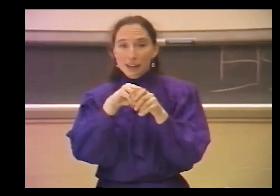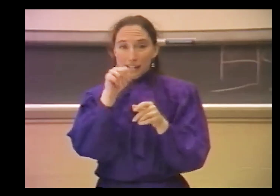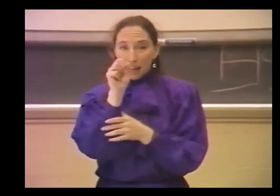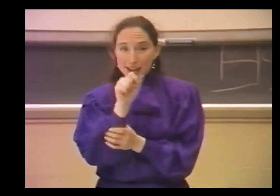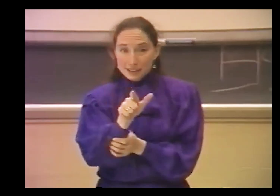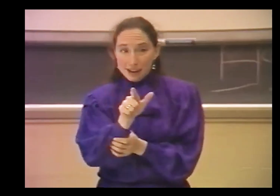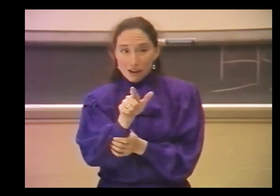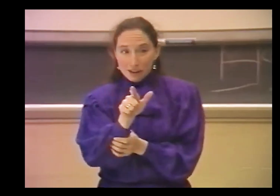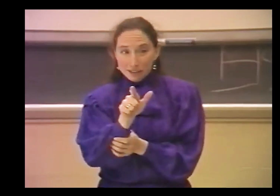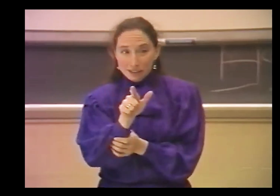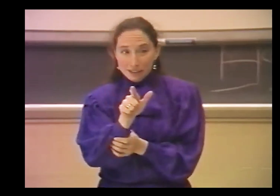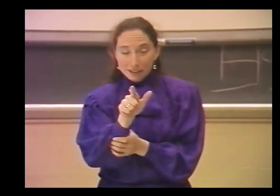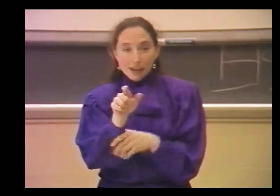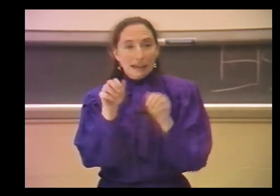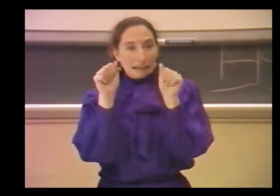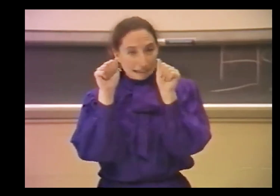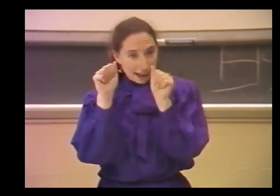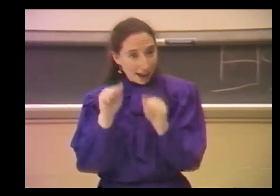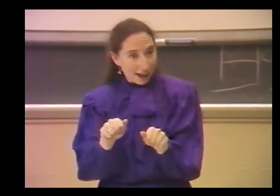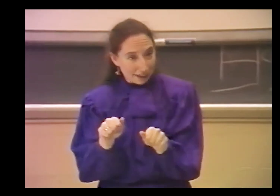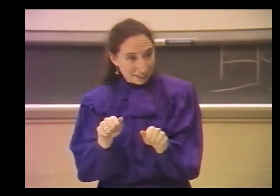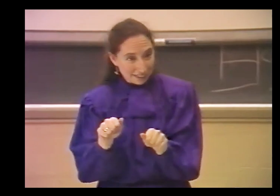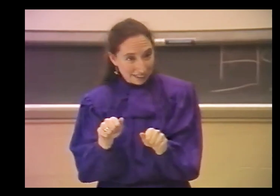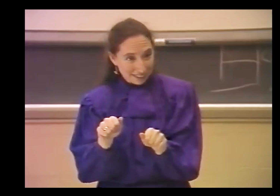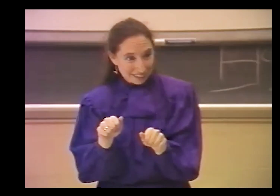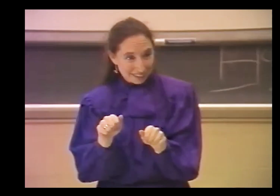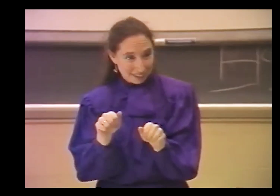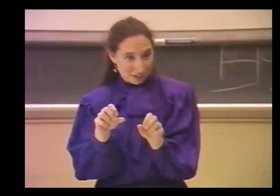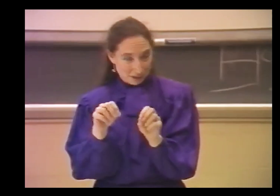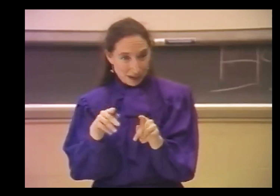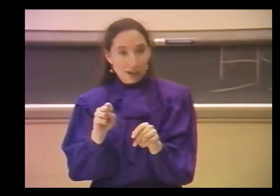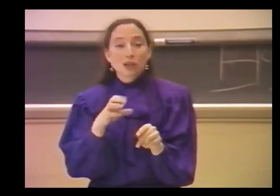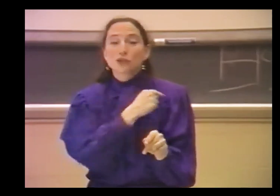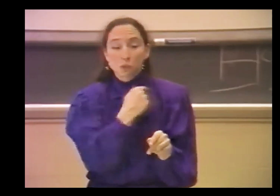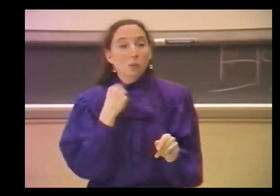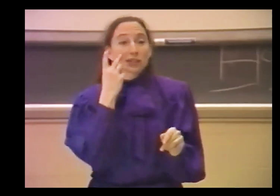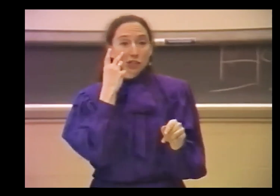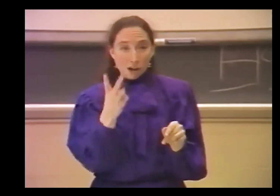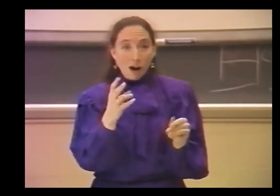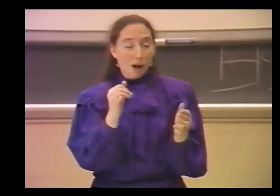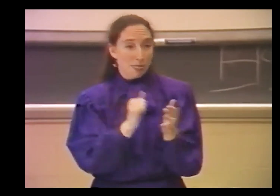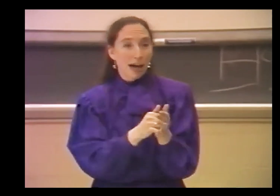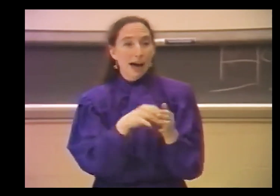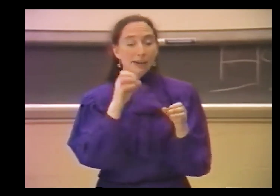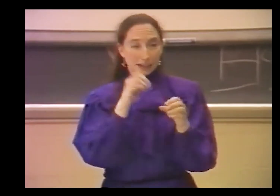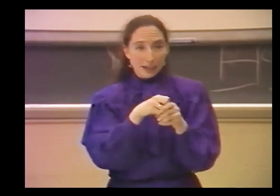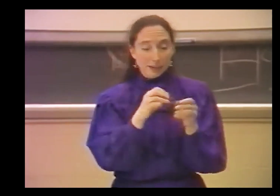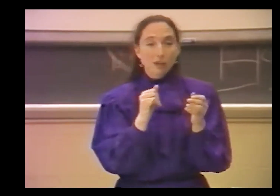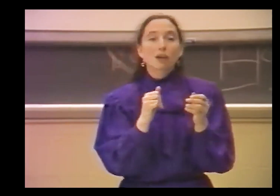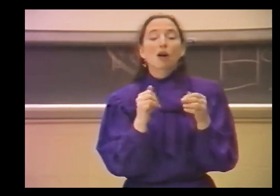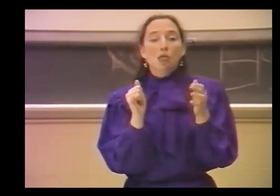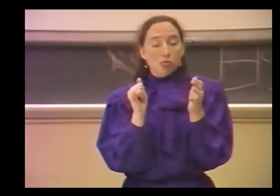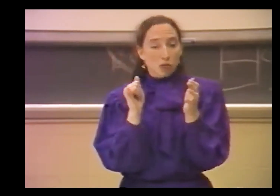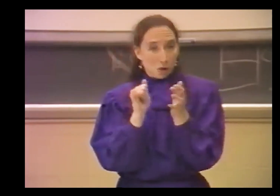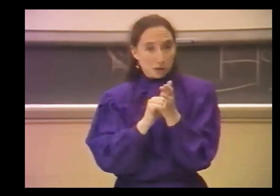in ASL, it can. Okay? So we saw that in